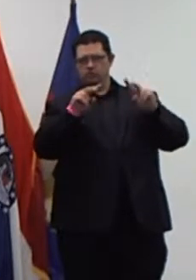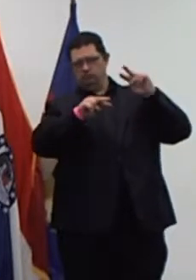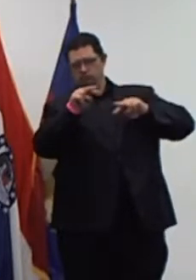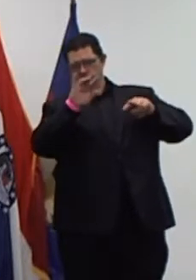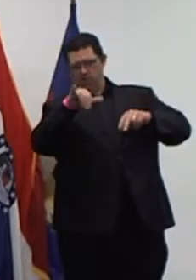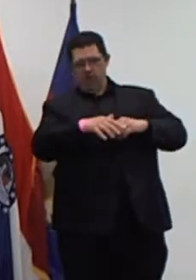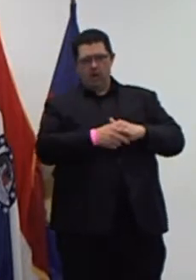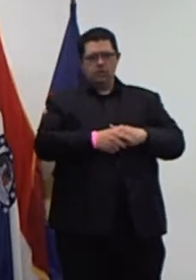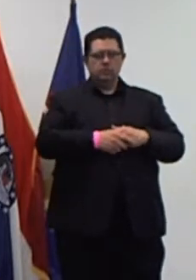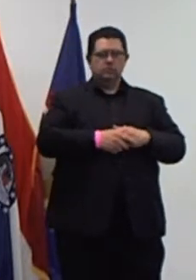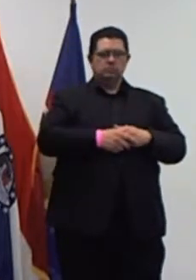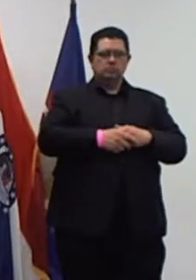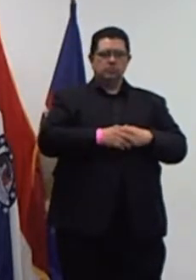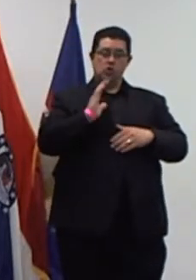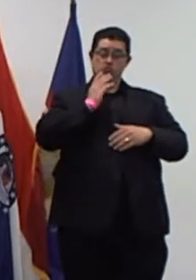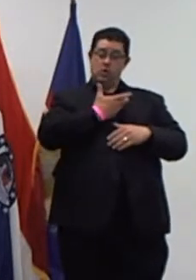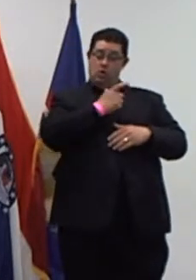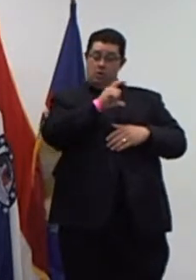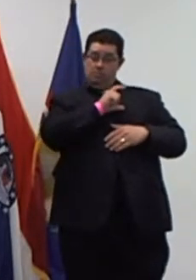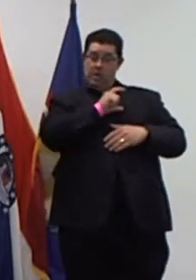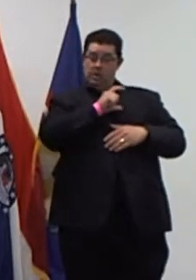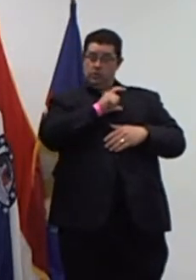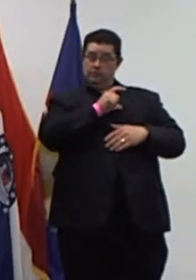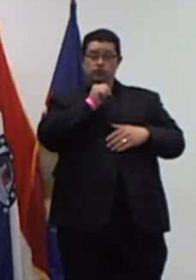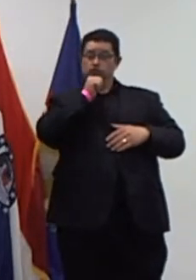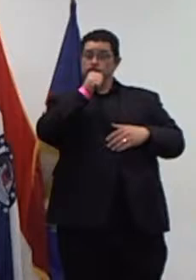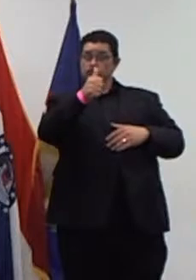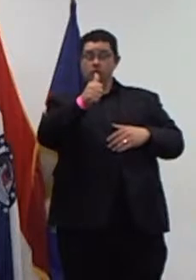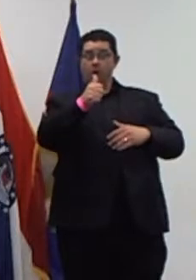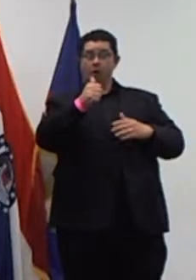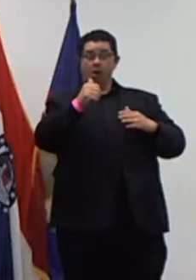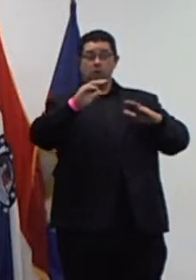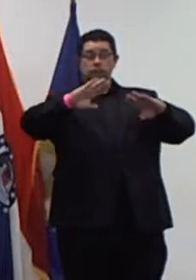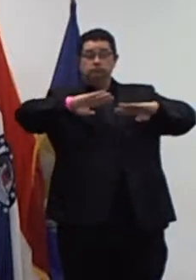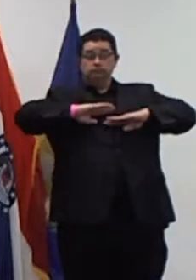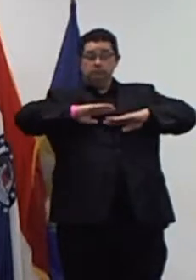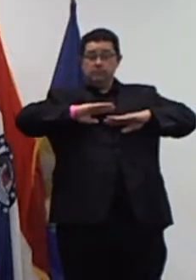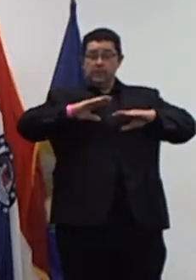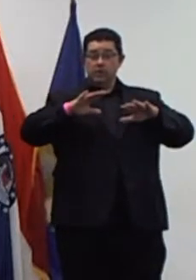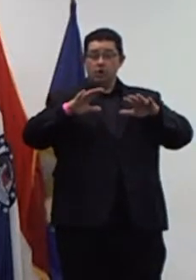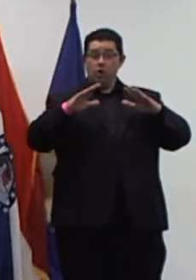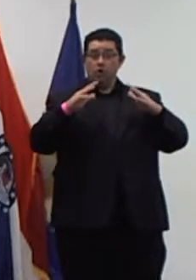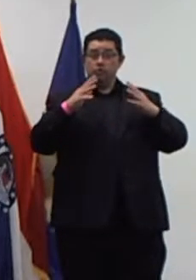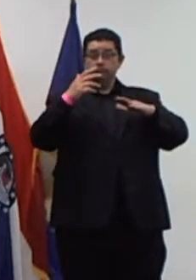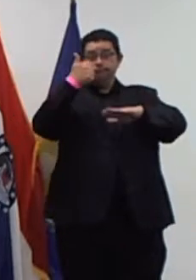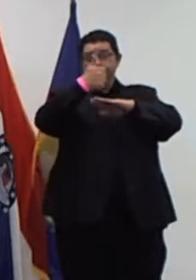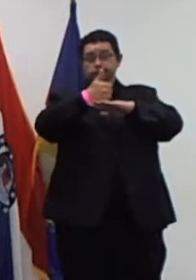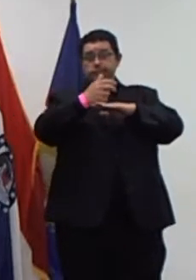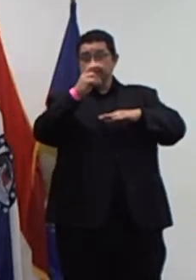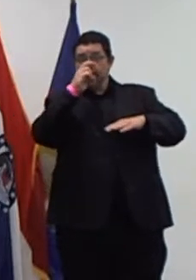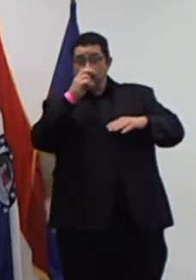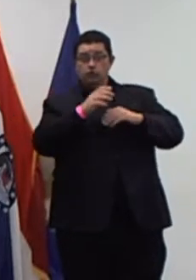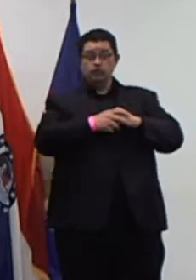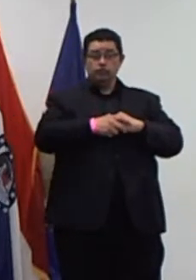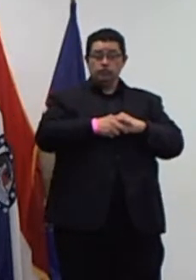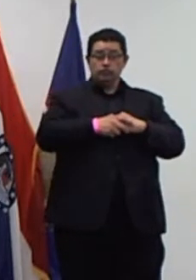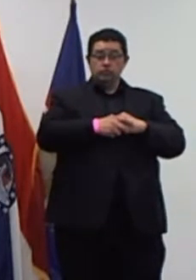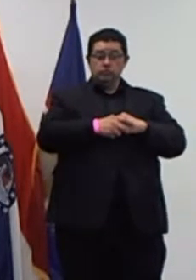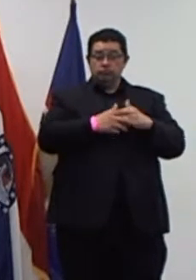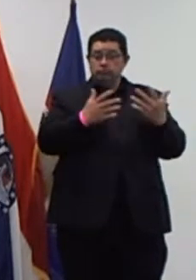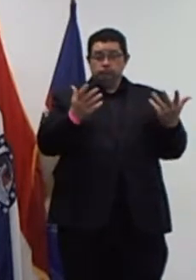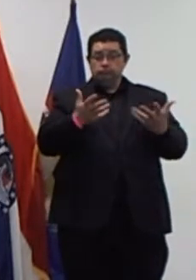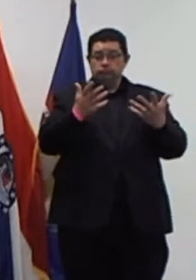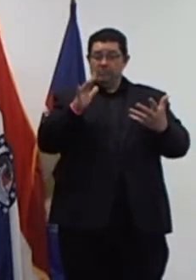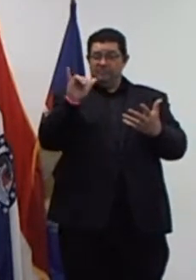When our police officers don't meet our standards, we expect them to be held accountable. That's the message we've always had to the community. That's